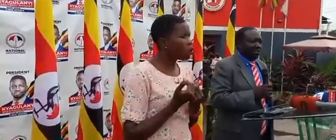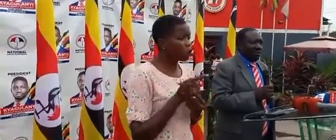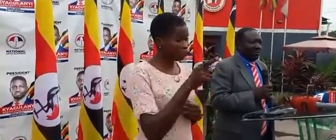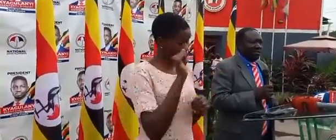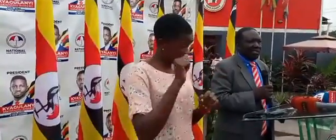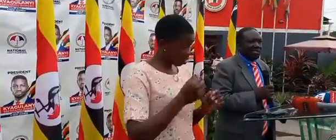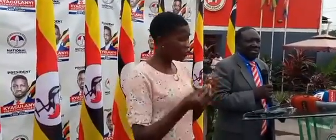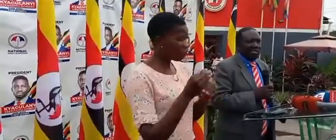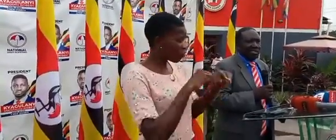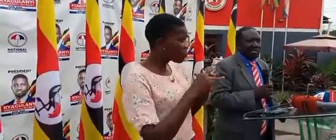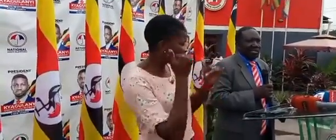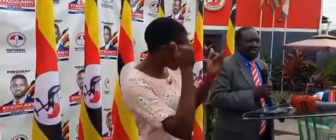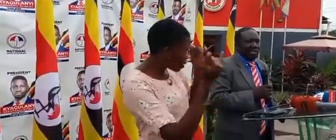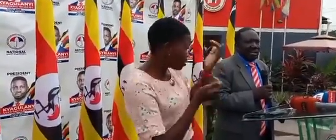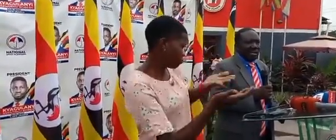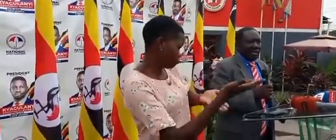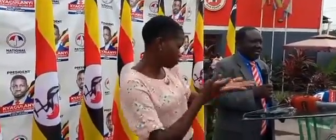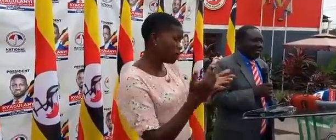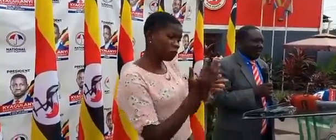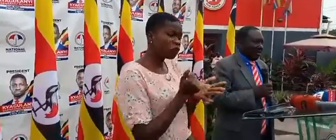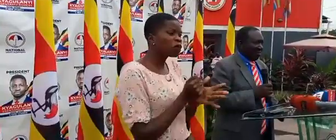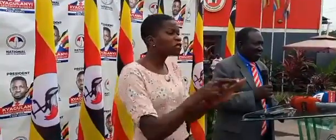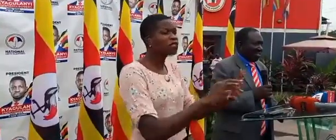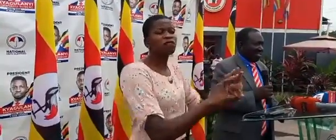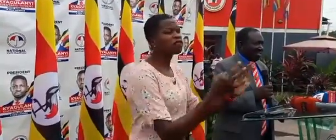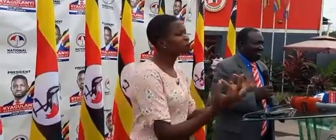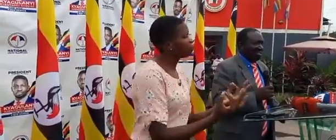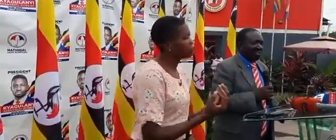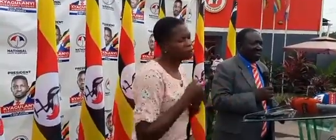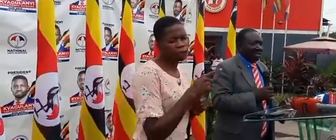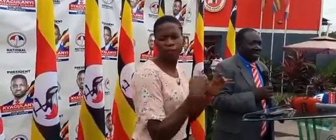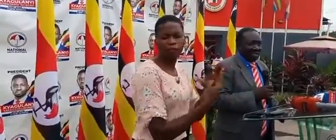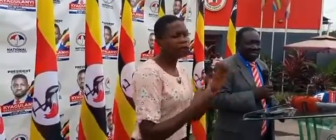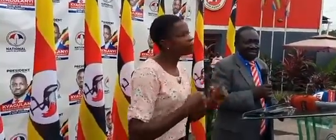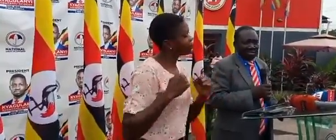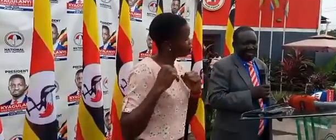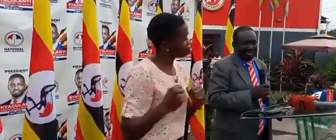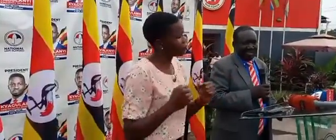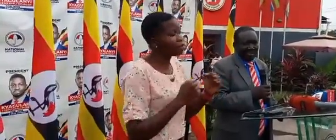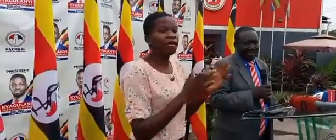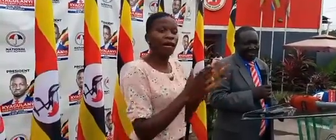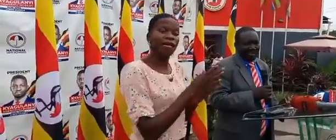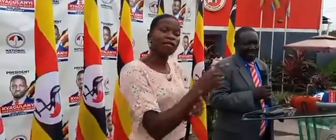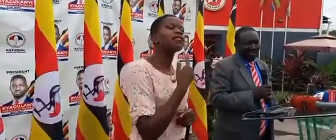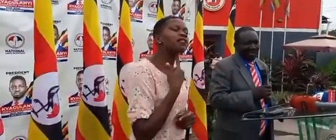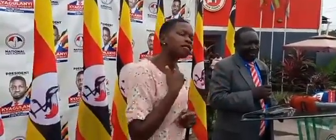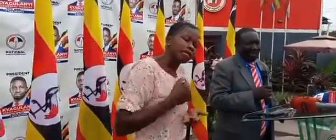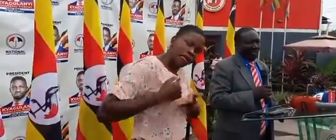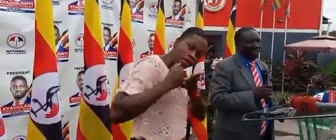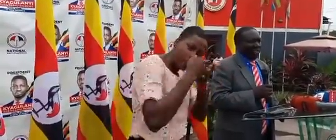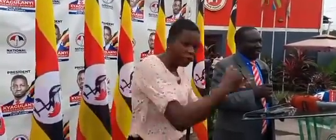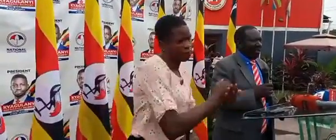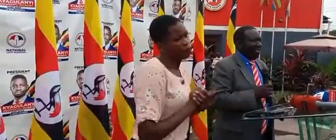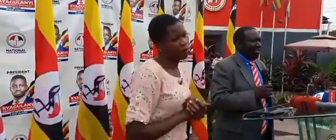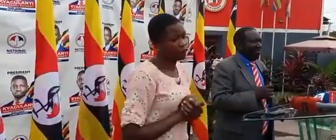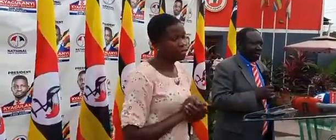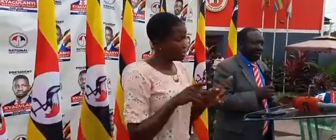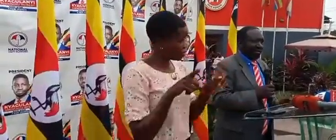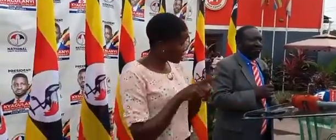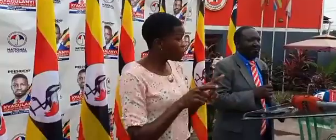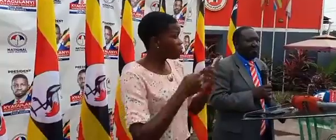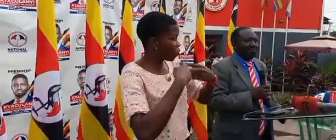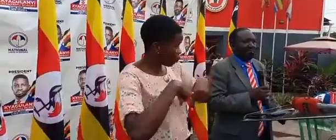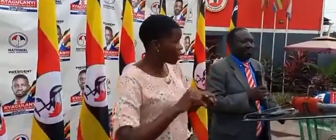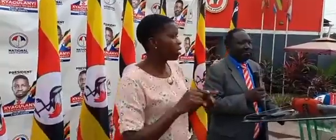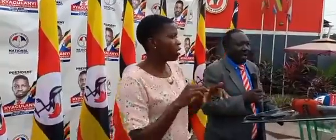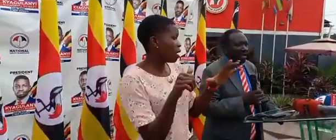because these families are in a deplorable state and need assistance. But we still, as a party,